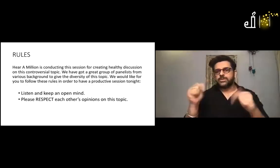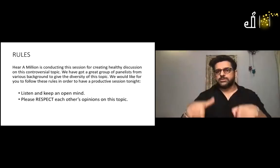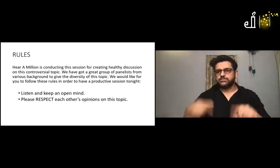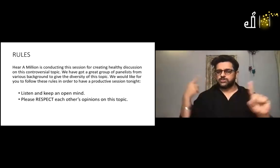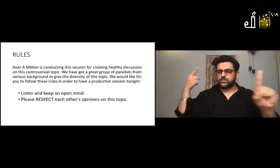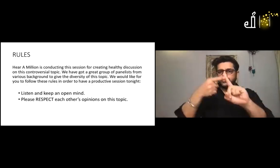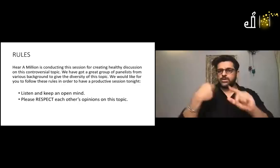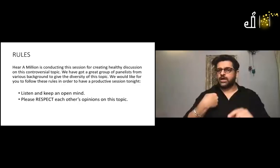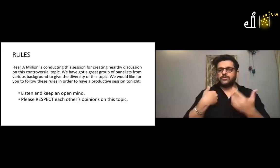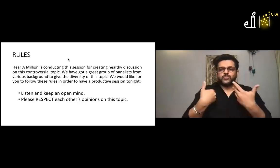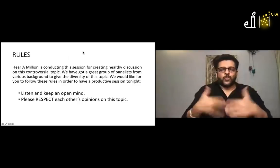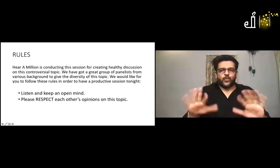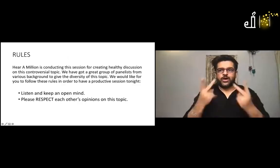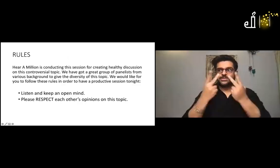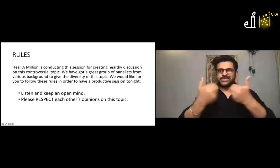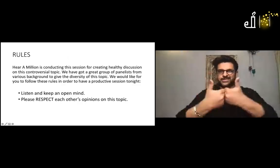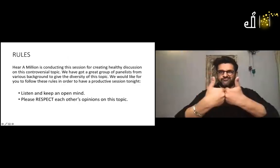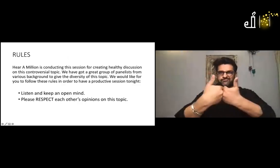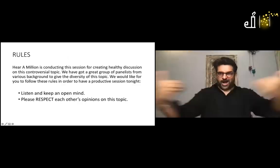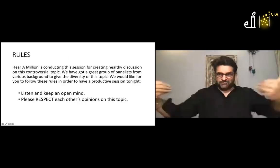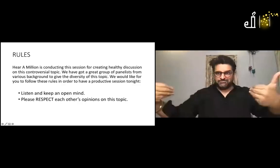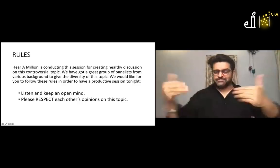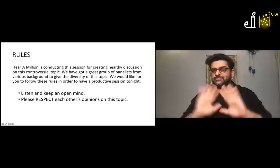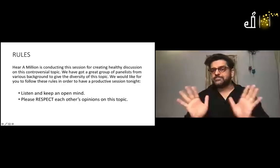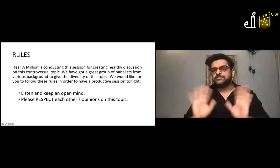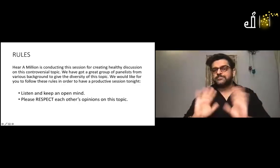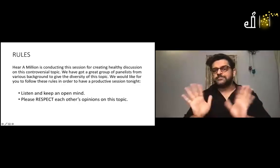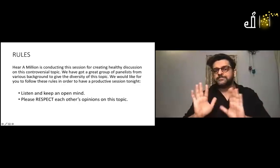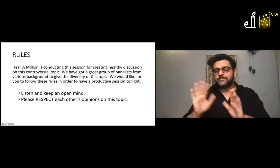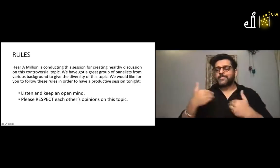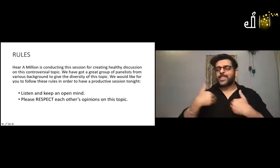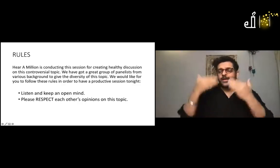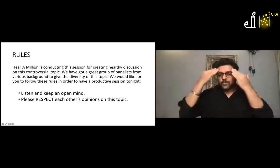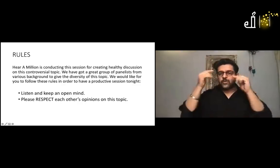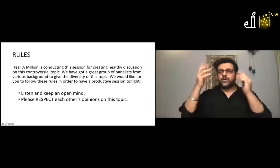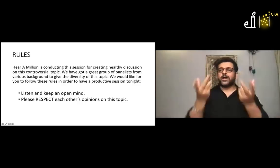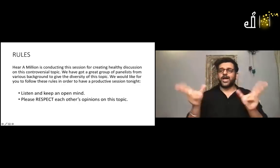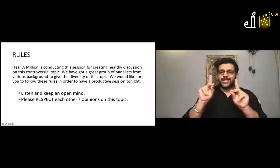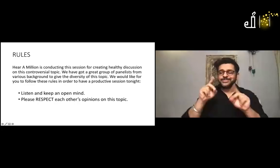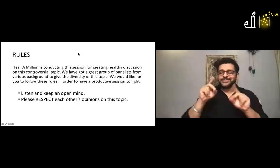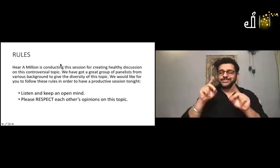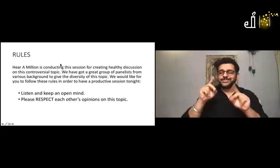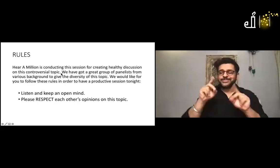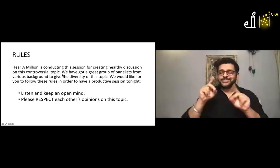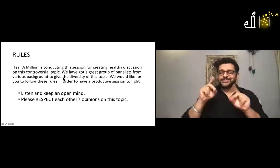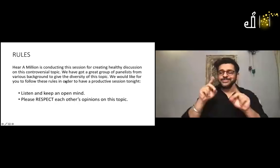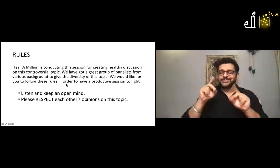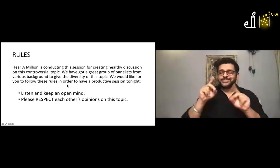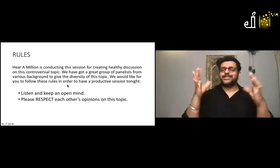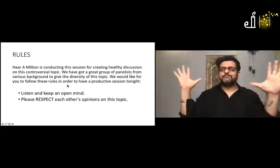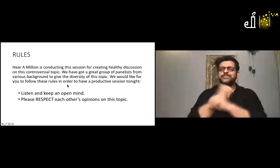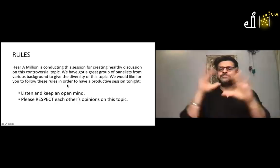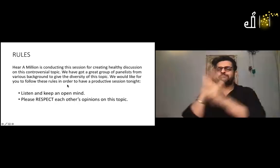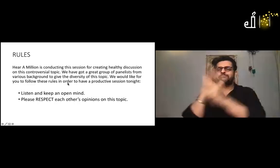sign language is important, and then we can collaborate and work together. I don't want to see a segregation today. I know again that